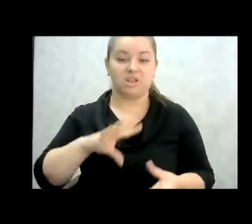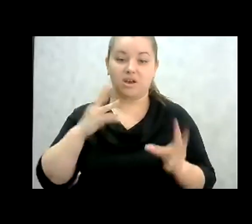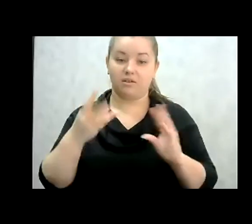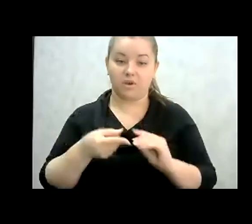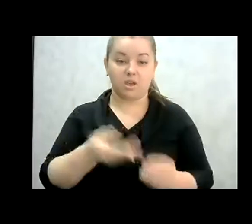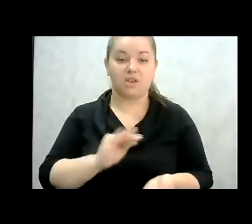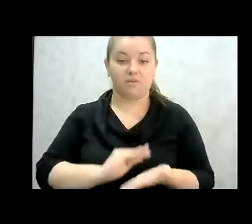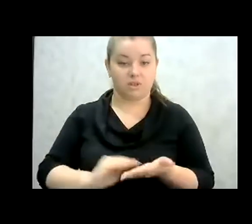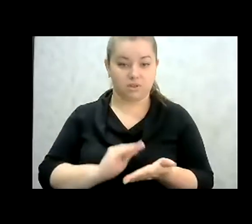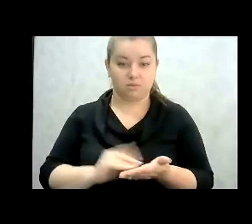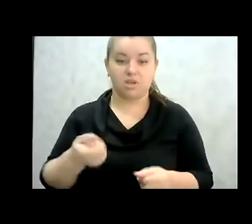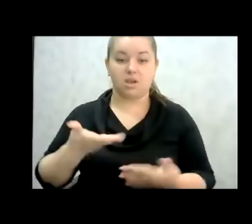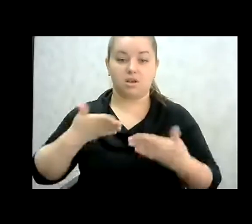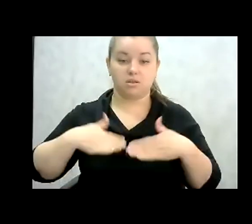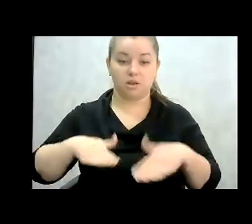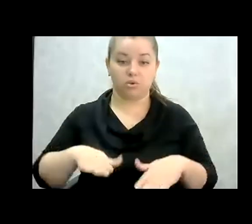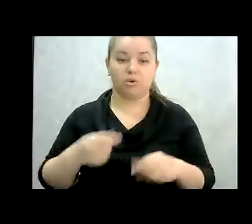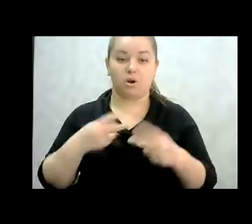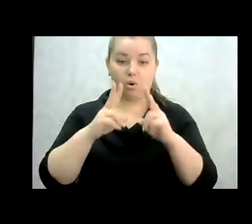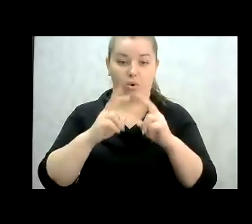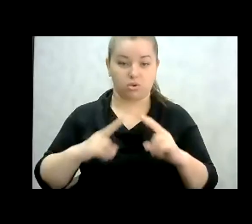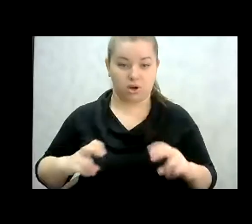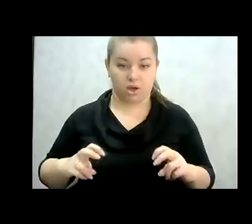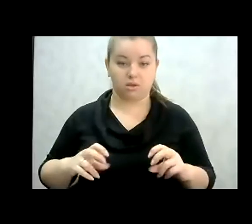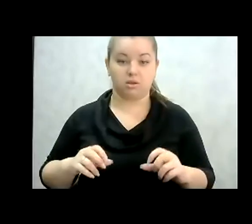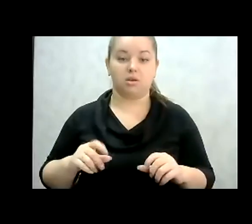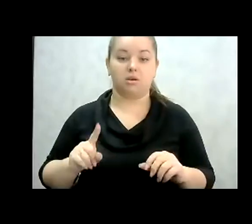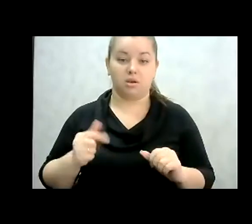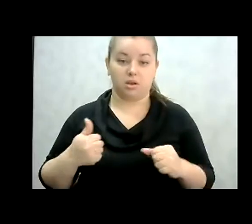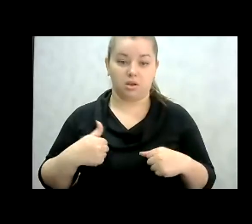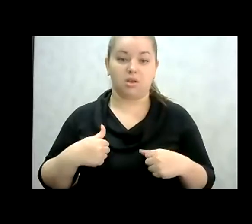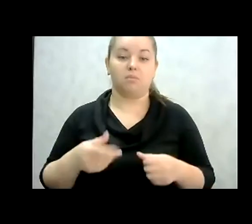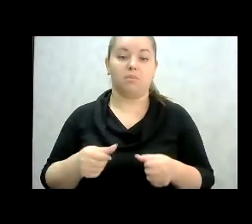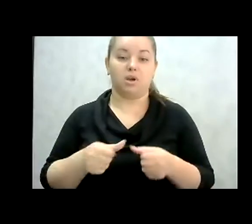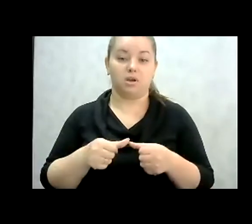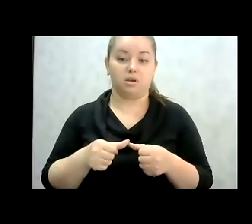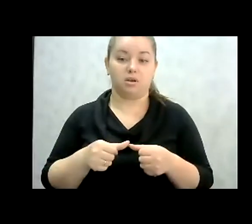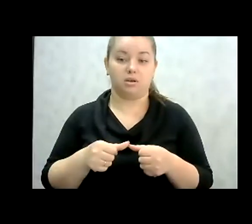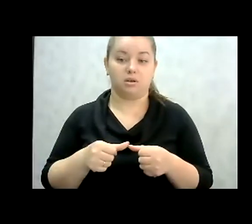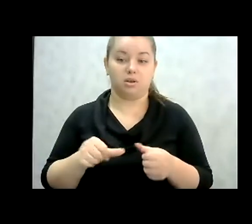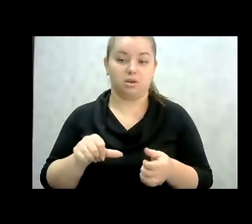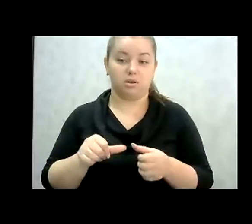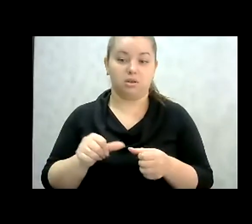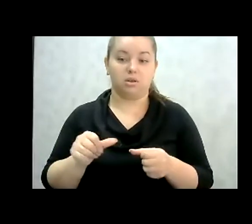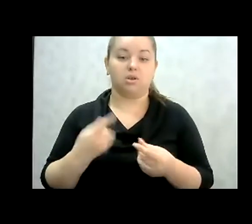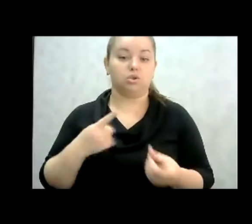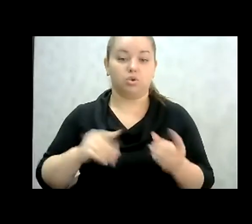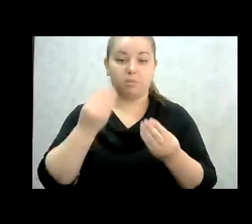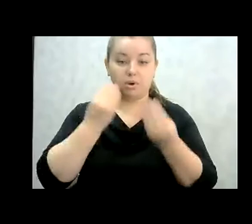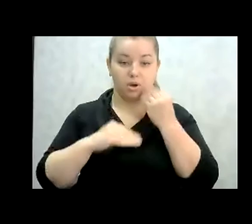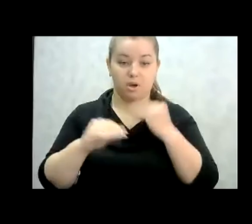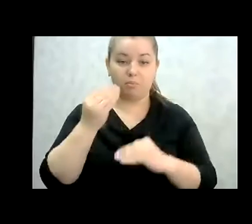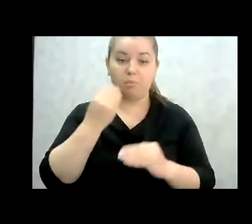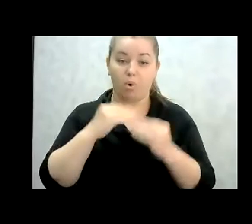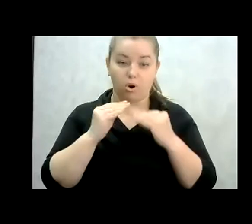be attentive to your conclusions and recommendations. We'll consider them